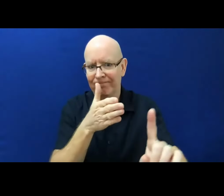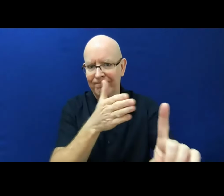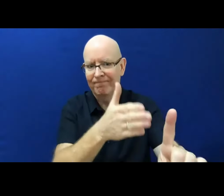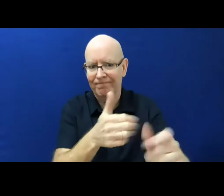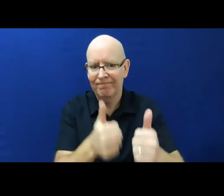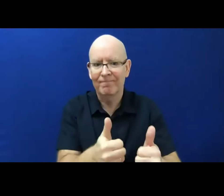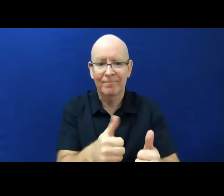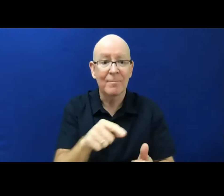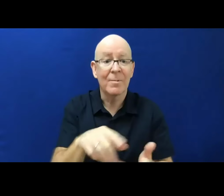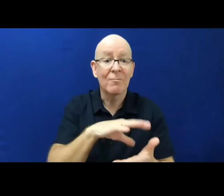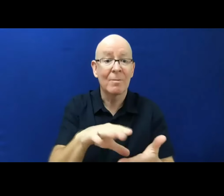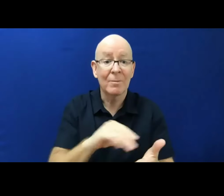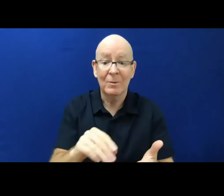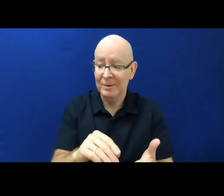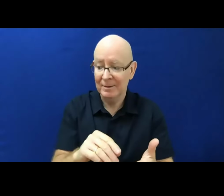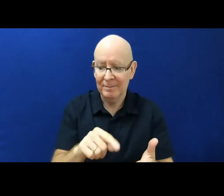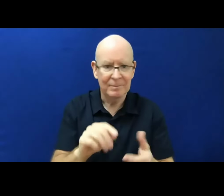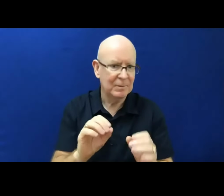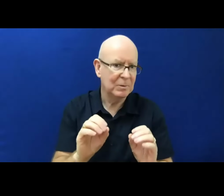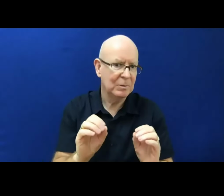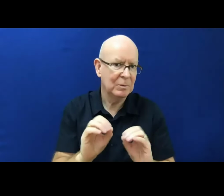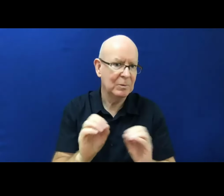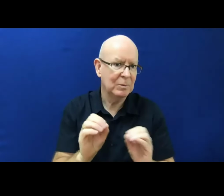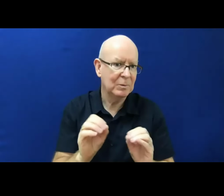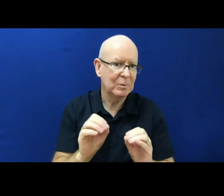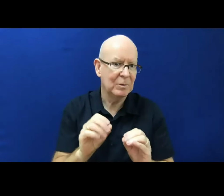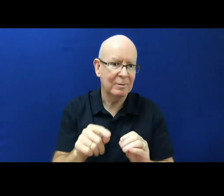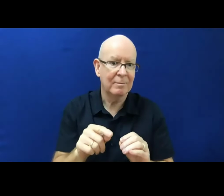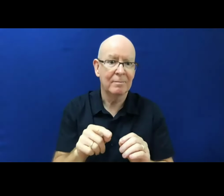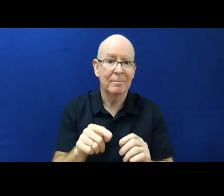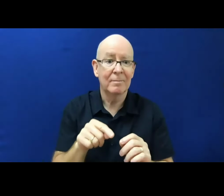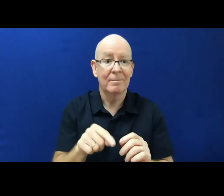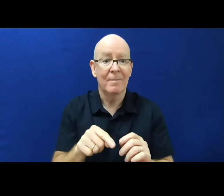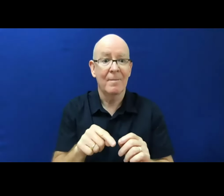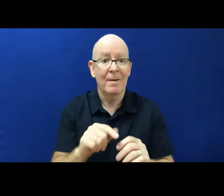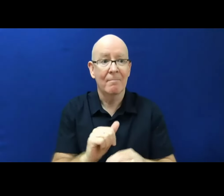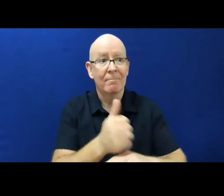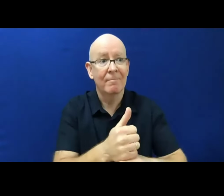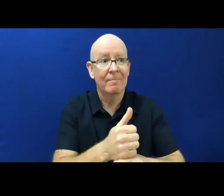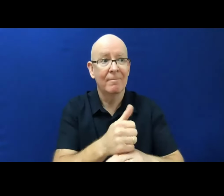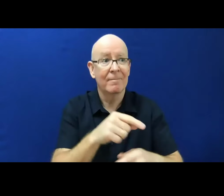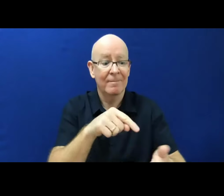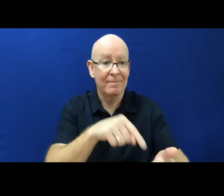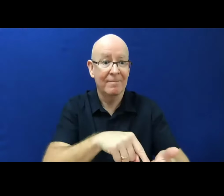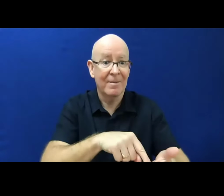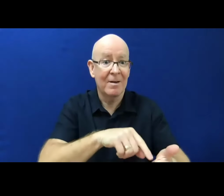demand now a human rights treaty in the context of disability. There was a Beijing summit in 2000